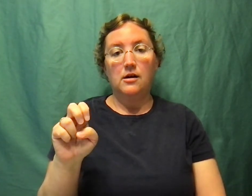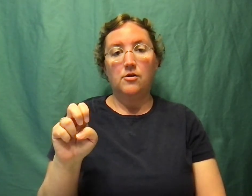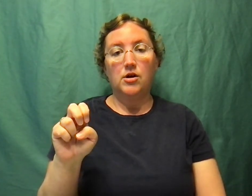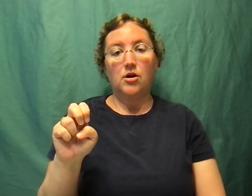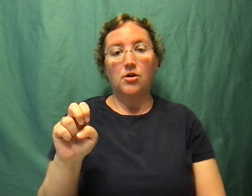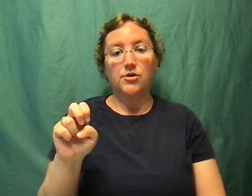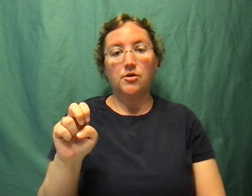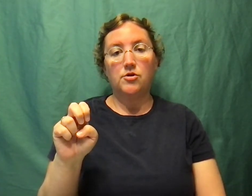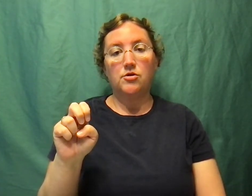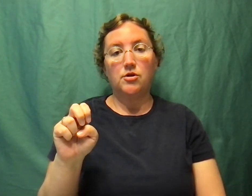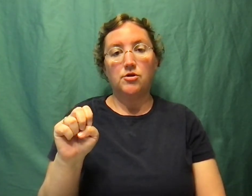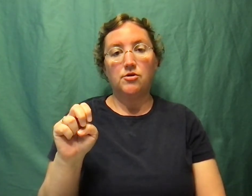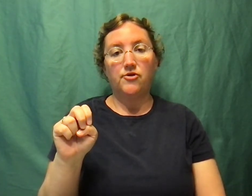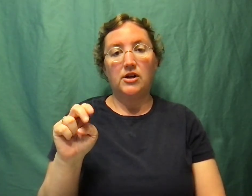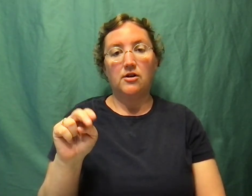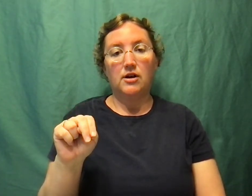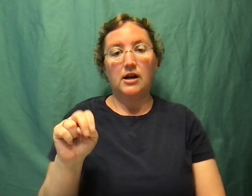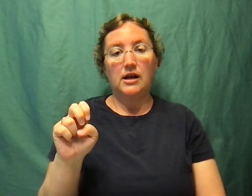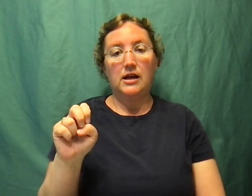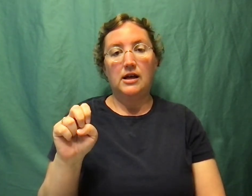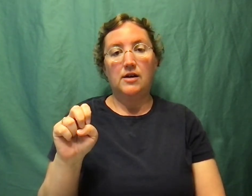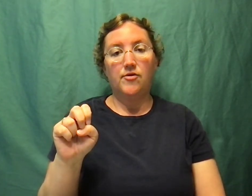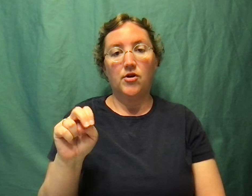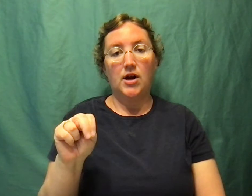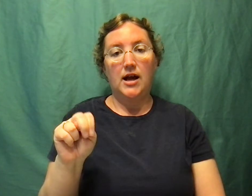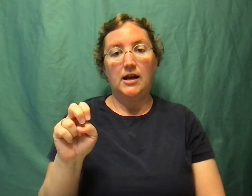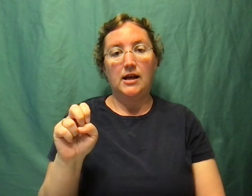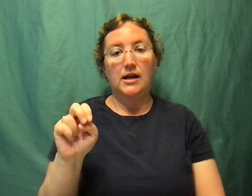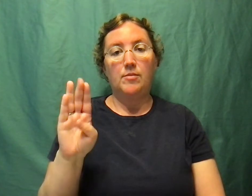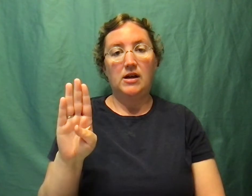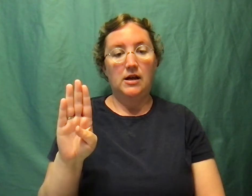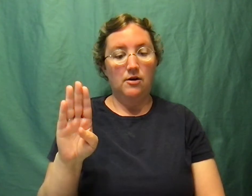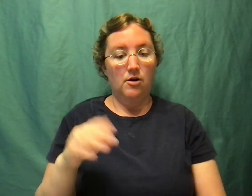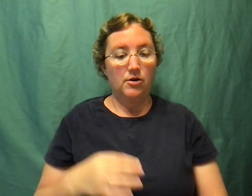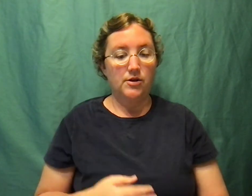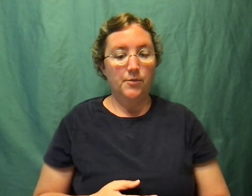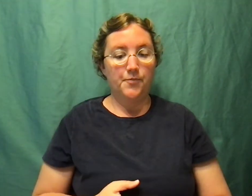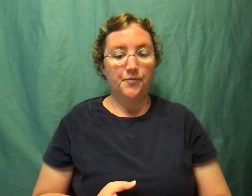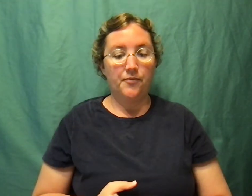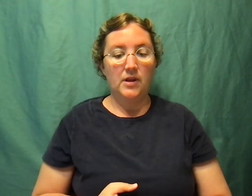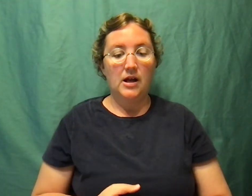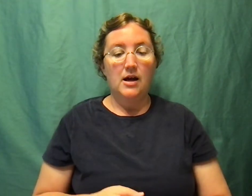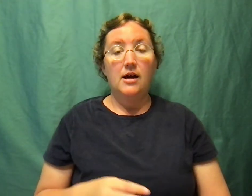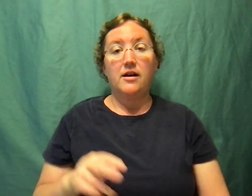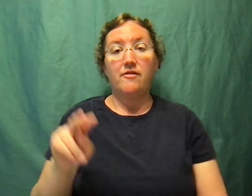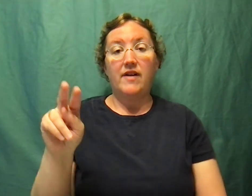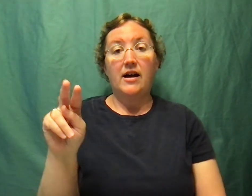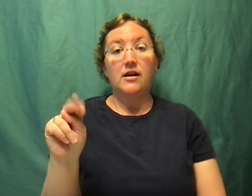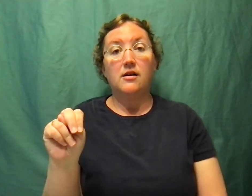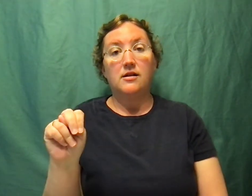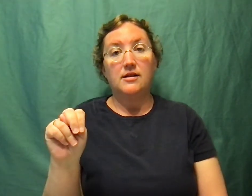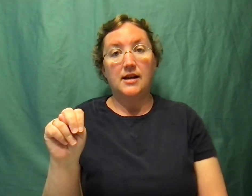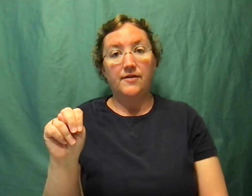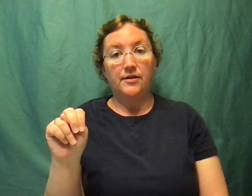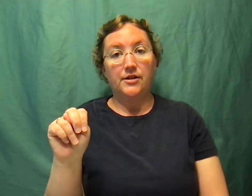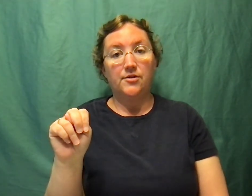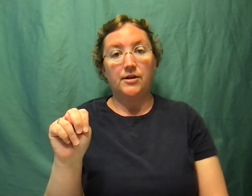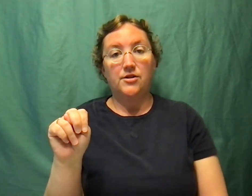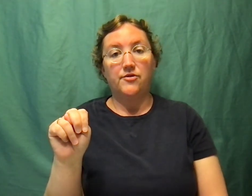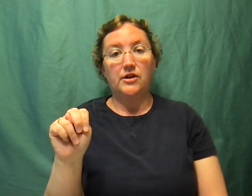can also do your two-finger E for N-E-B here also. Nevada, definitely doing the two-finger